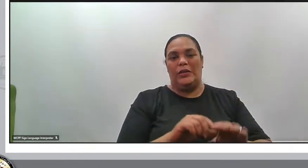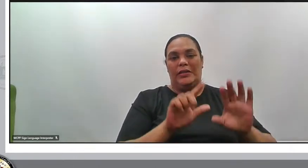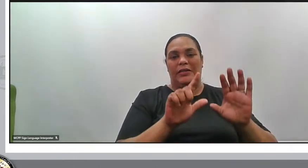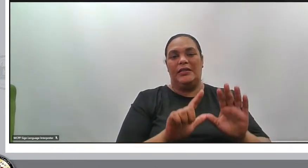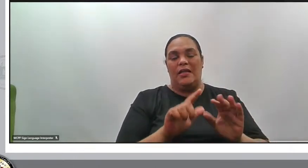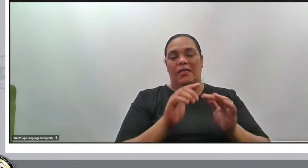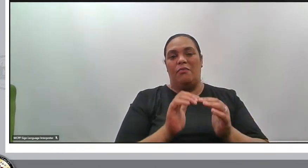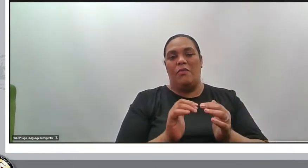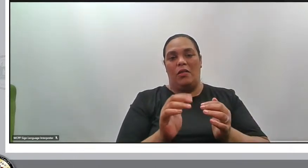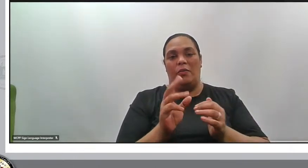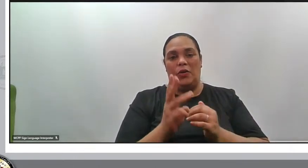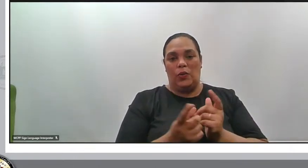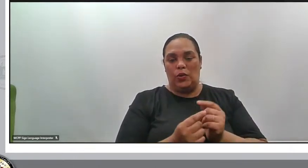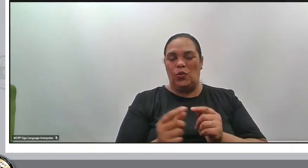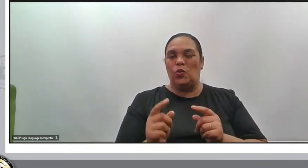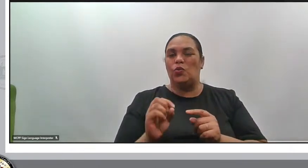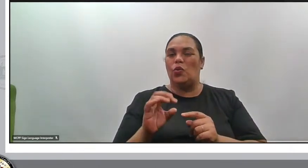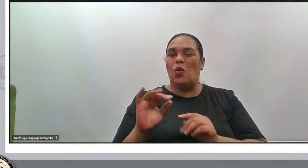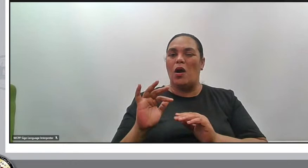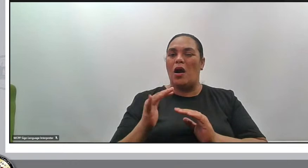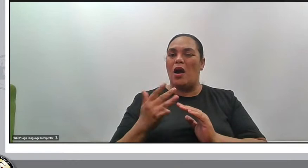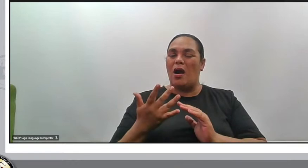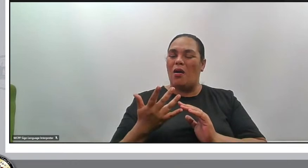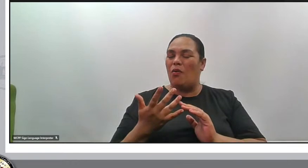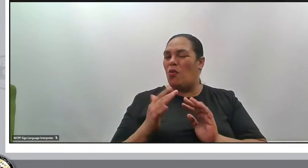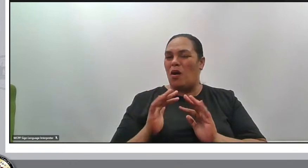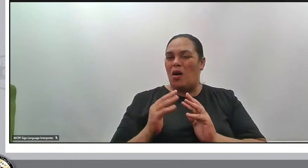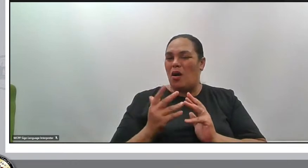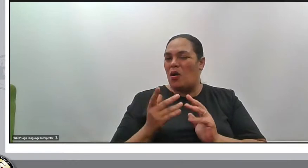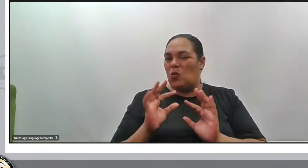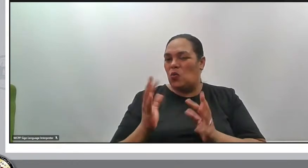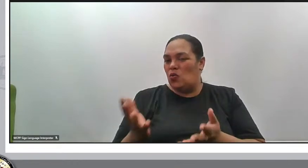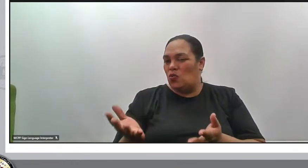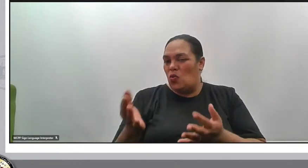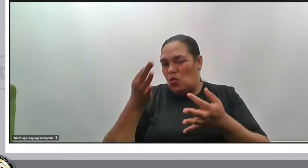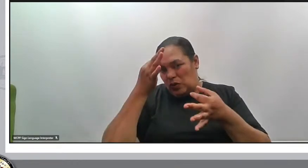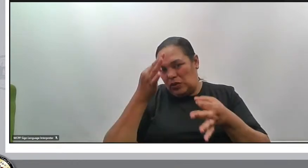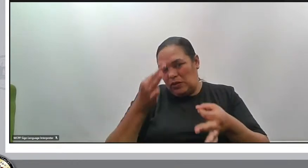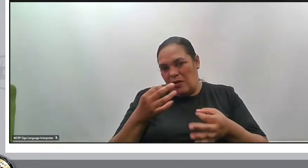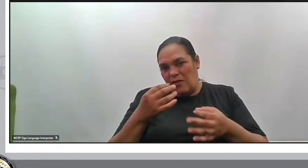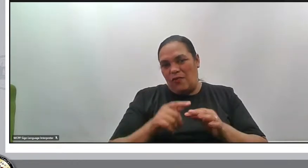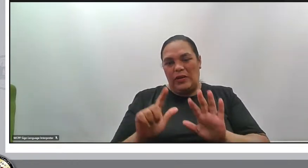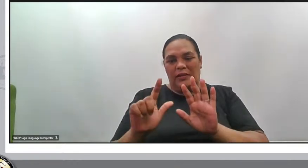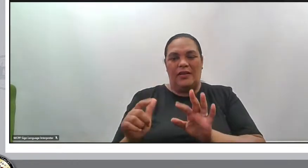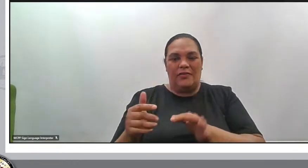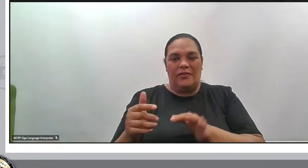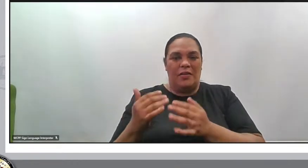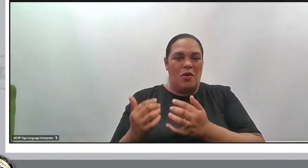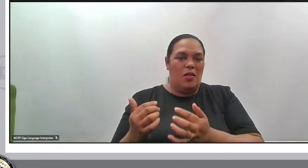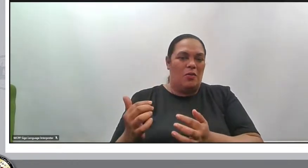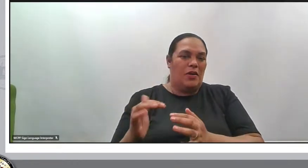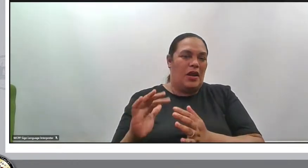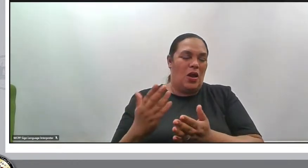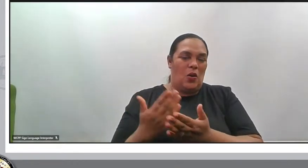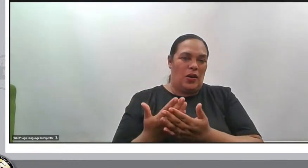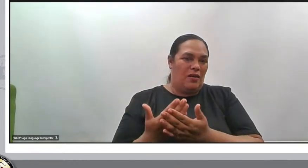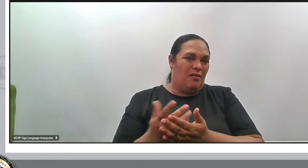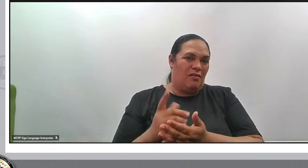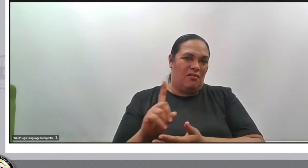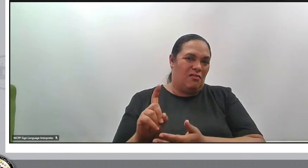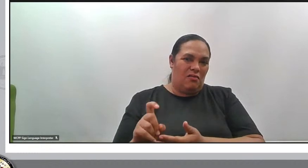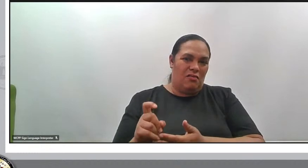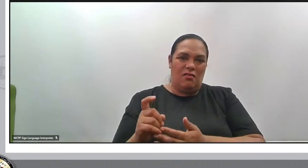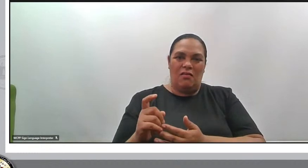Parliament. How can we make decisions for the 7th Parliament? To